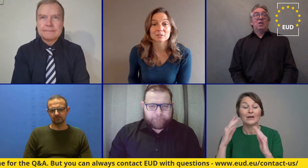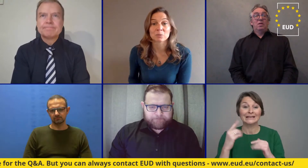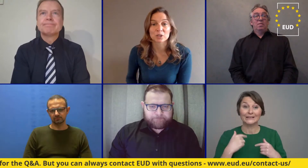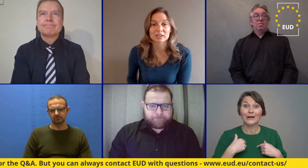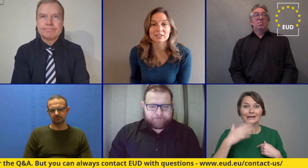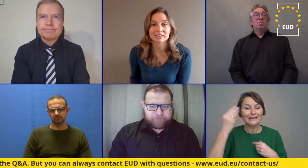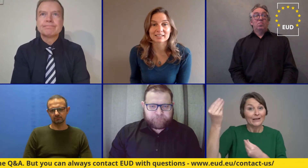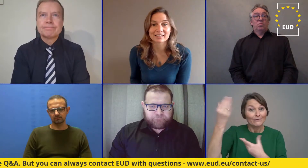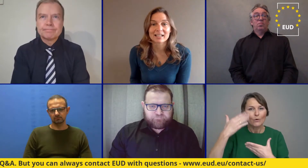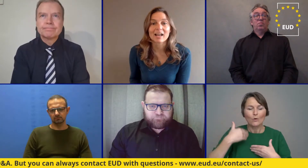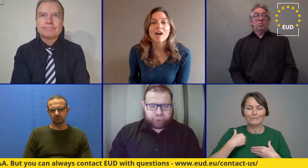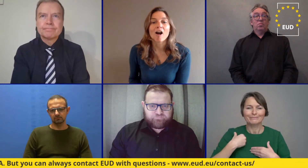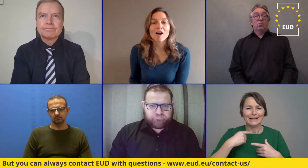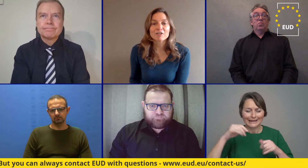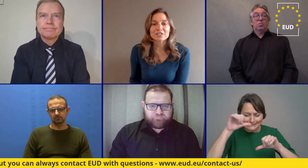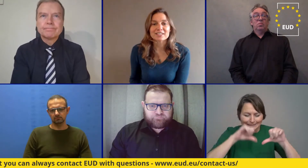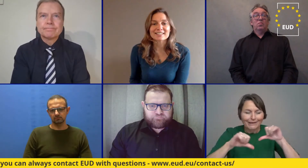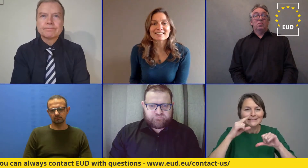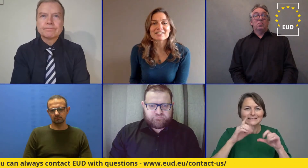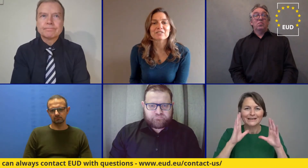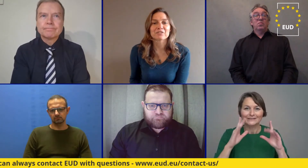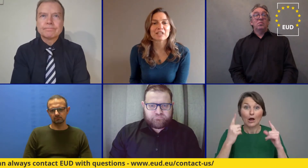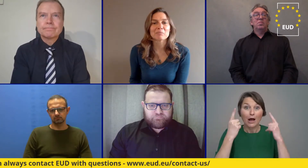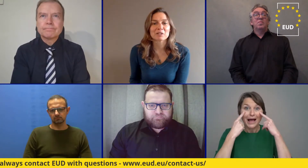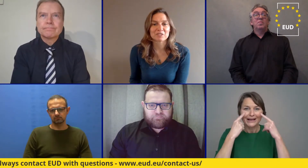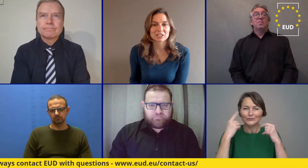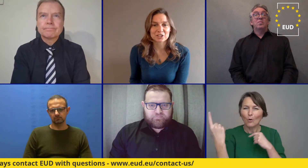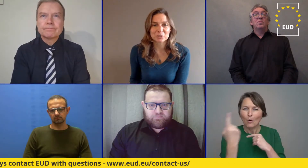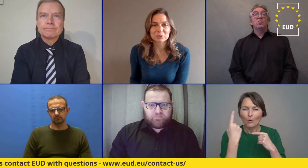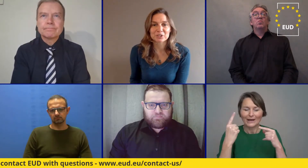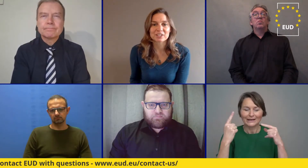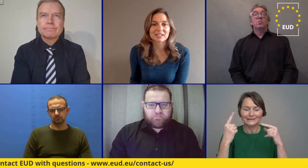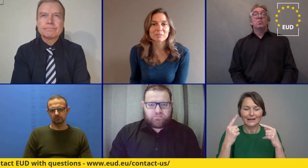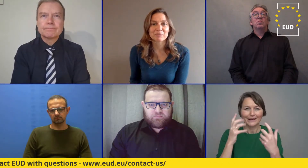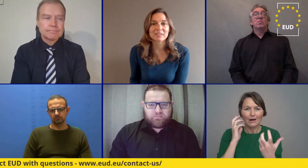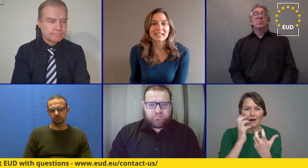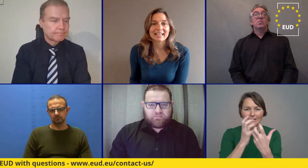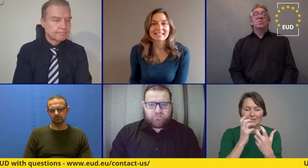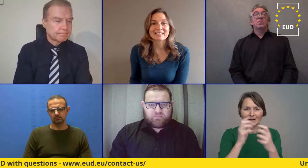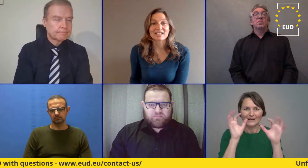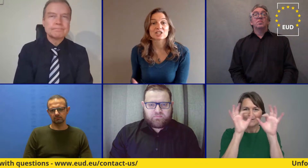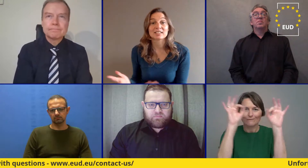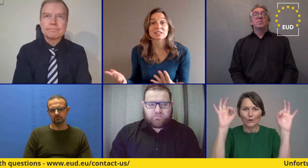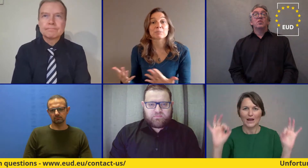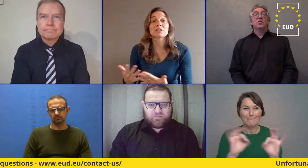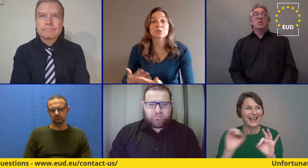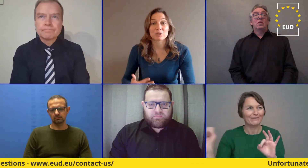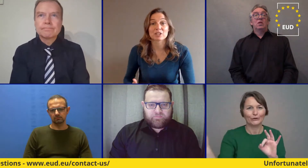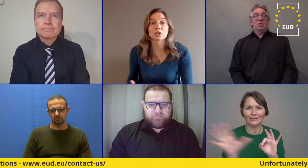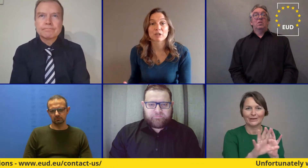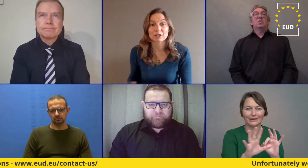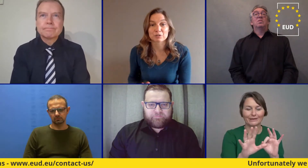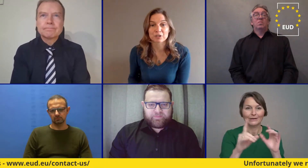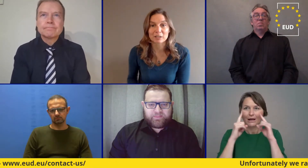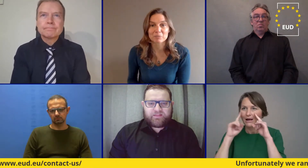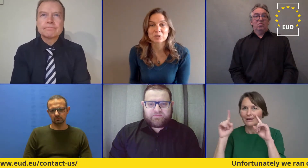more clearly. Often, the frame of the interpreter is actually disappears within the greater frame. So